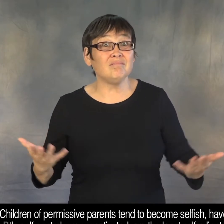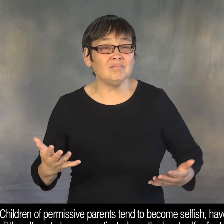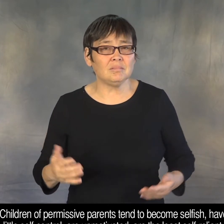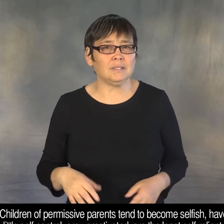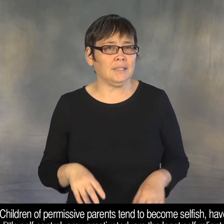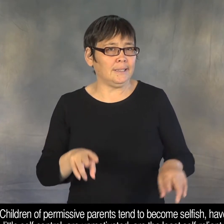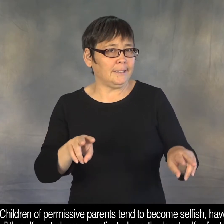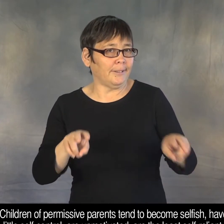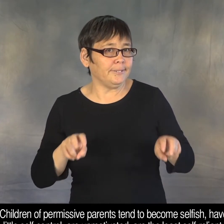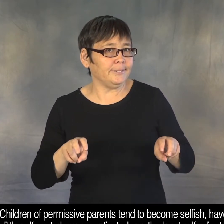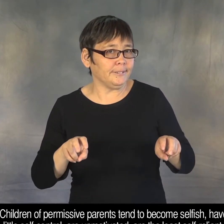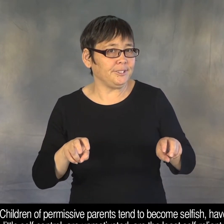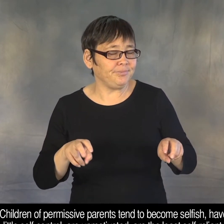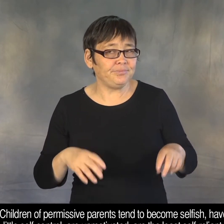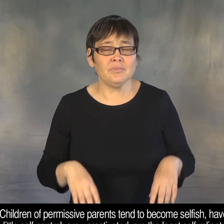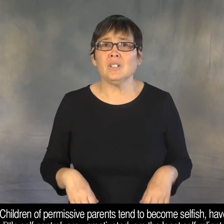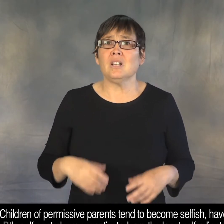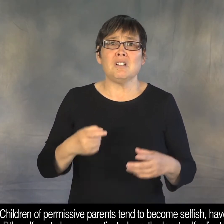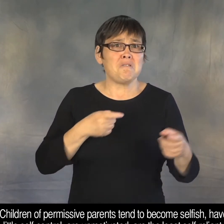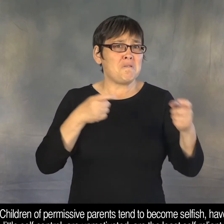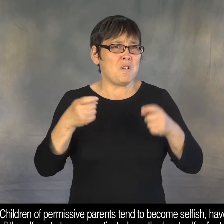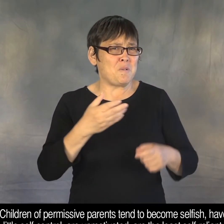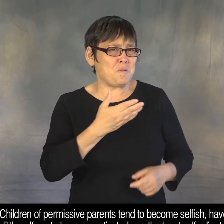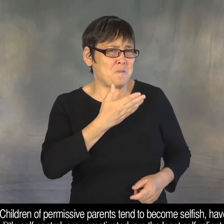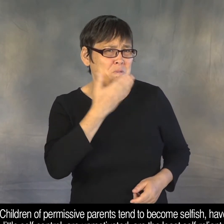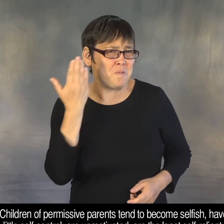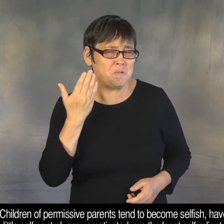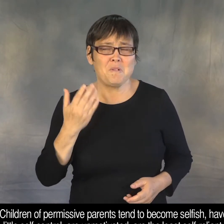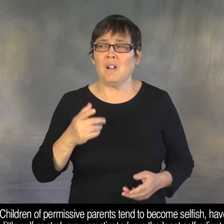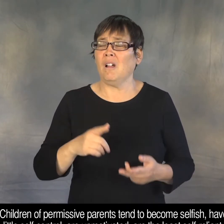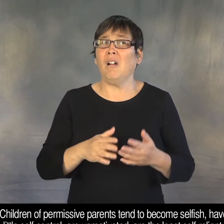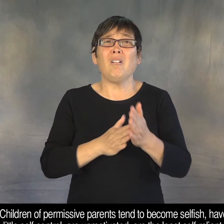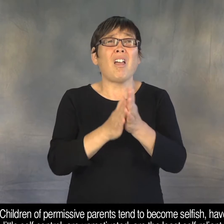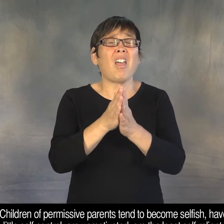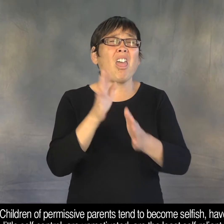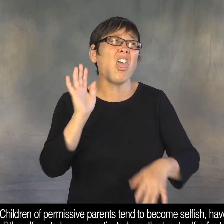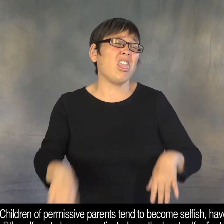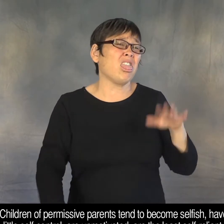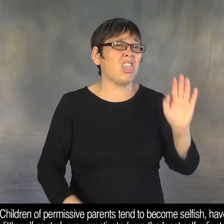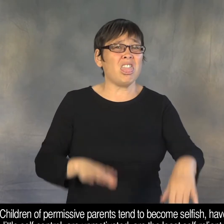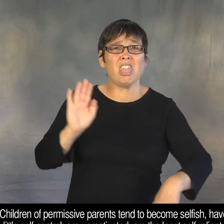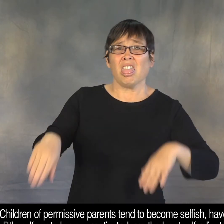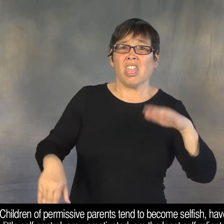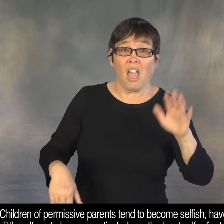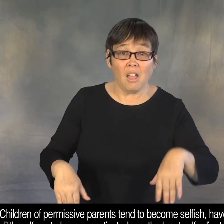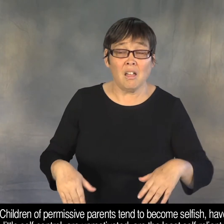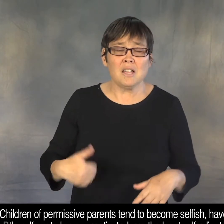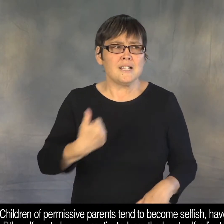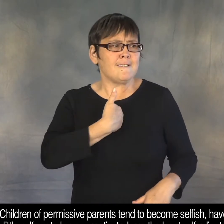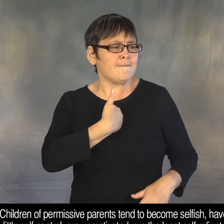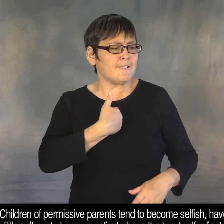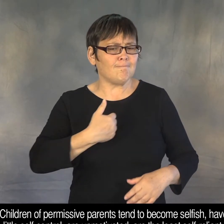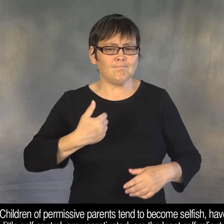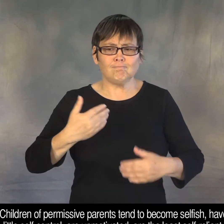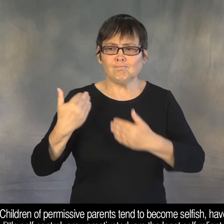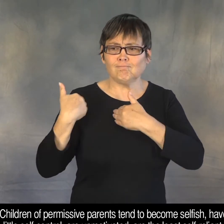Children of permissive parents tend to become selfish, have little self-control, are unmotivated, are the